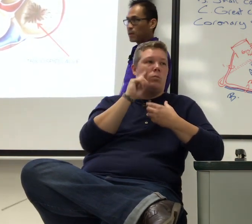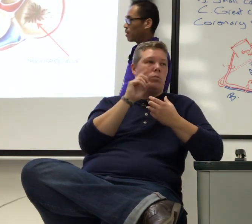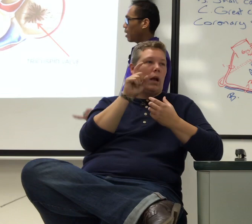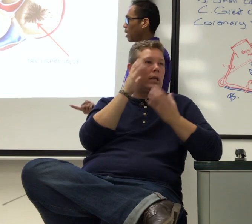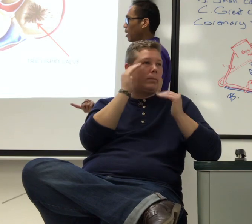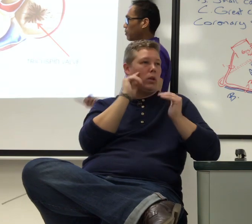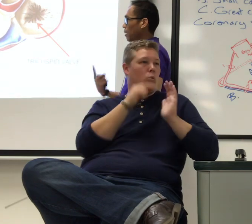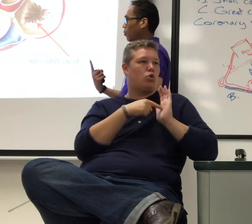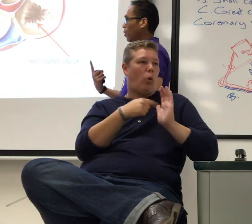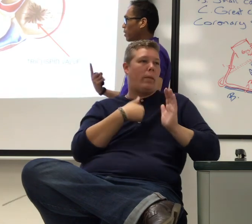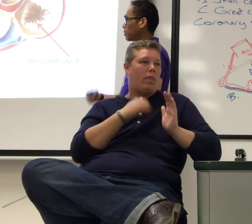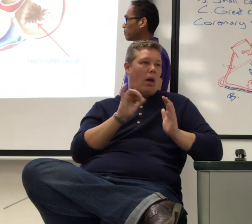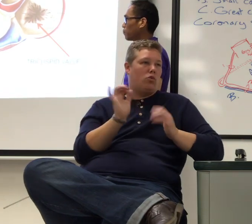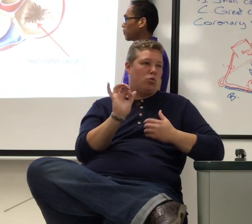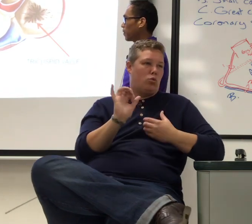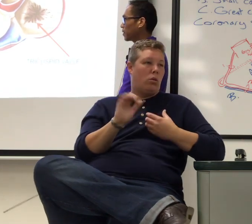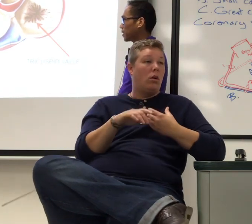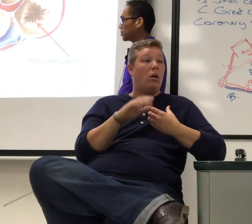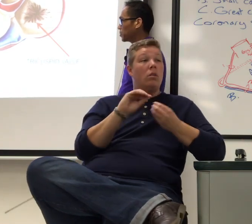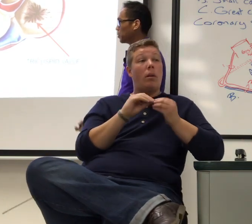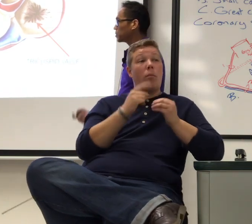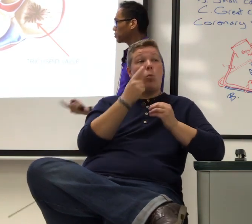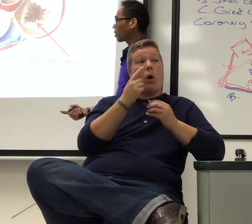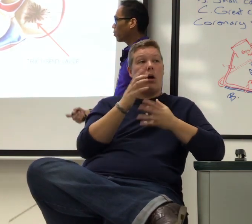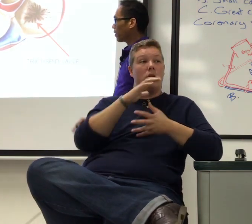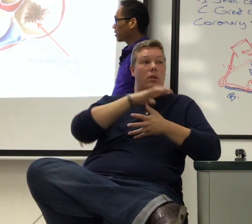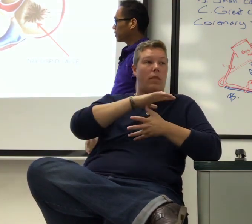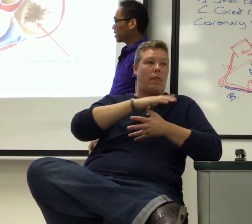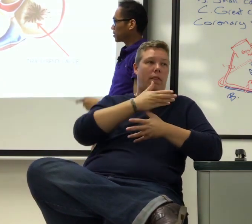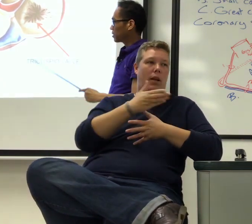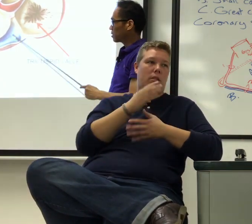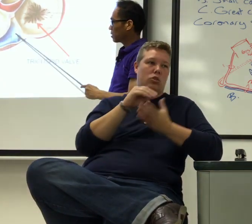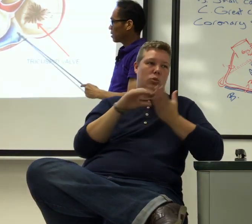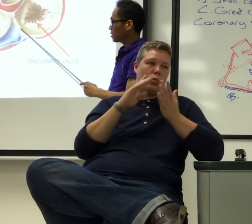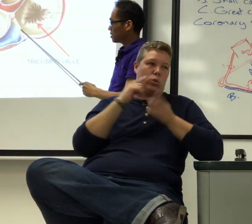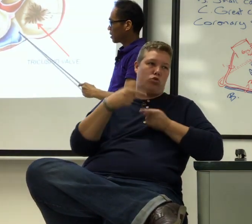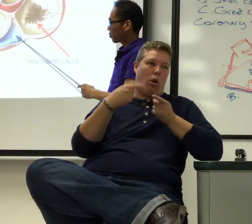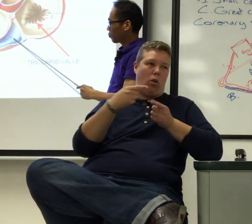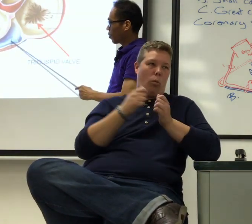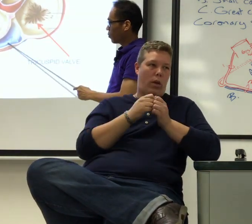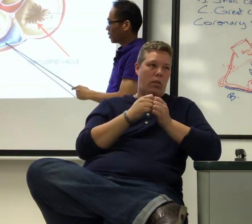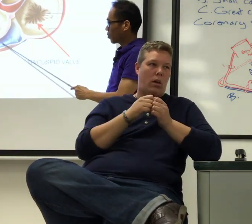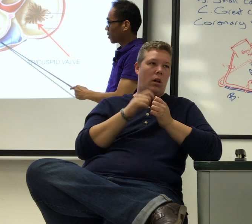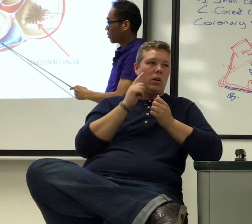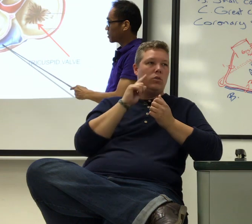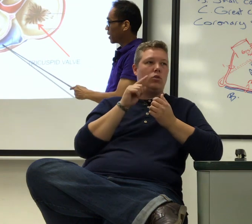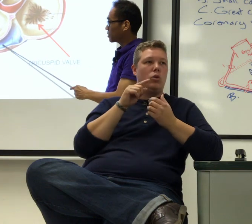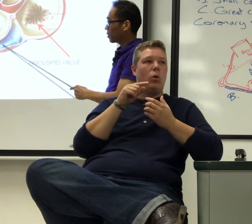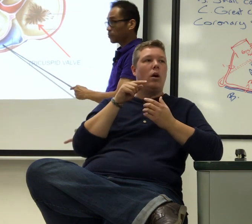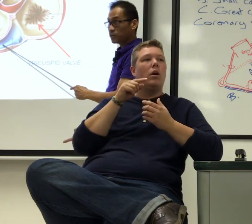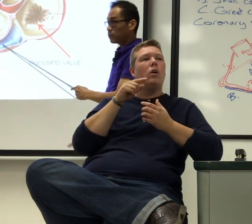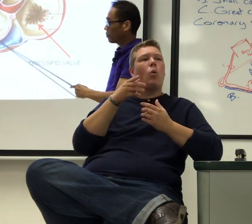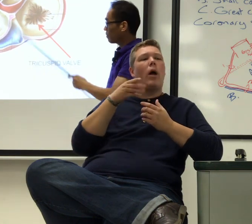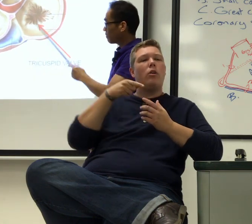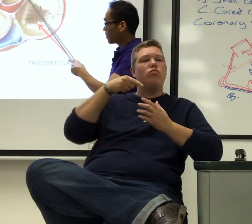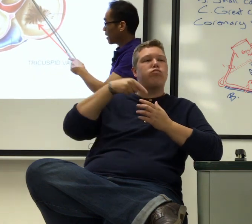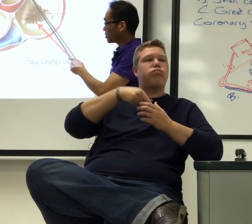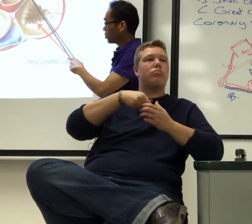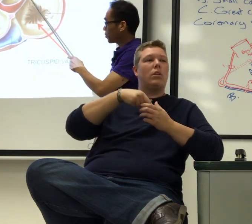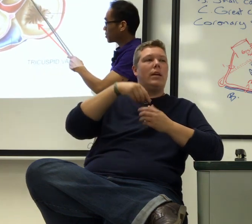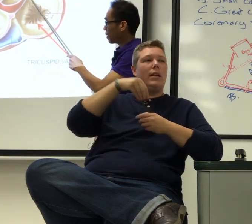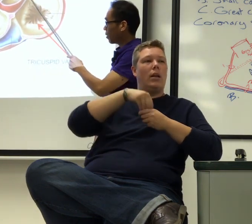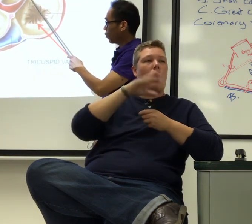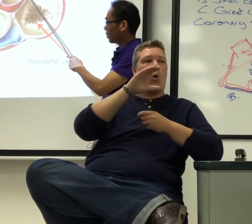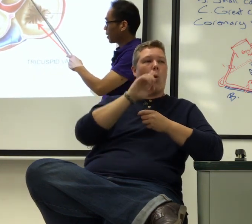too. The number one thing that students struggle with on a dissection, stick your probe in coronary sinus. Number two, find